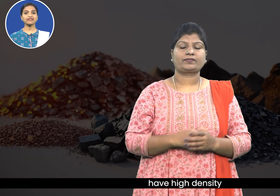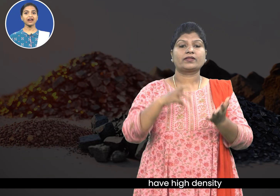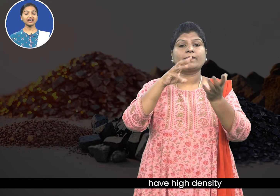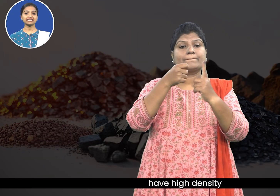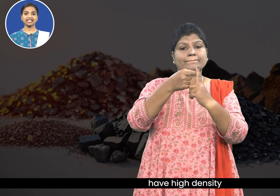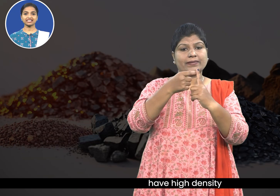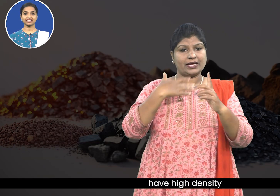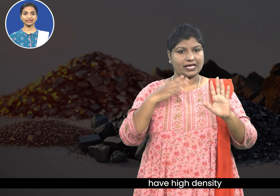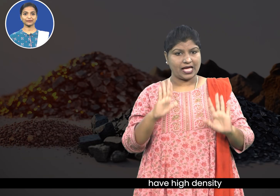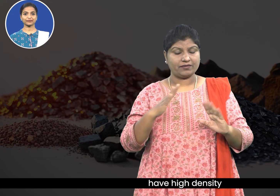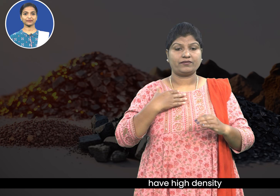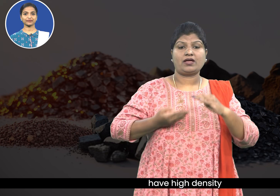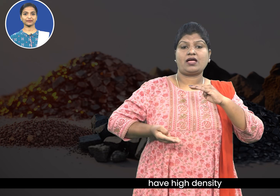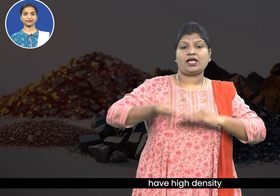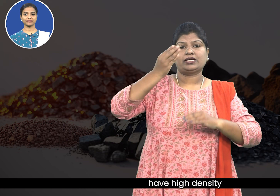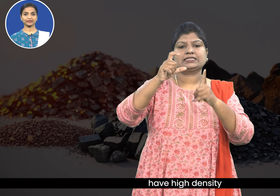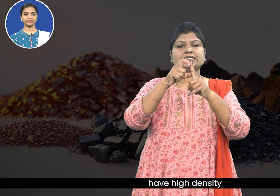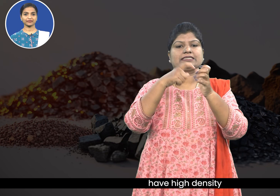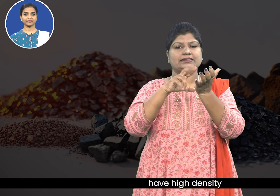Metals have high density.